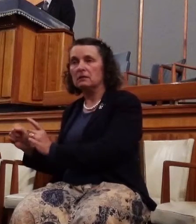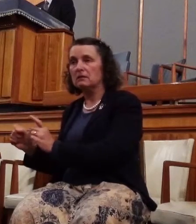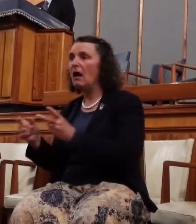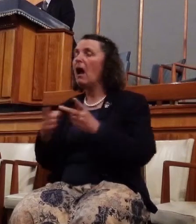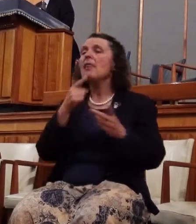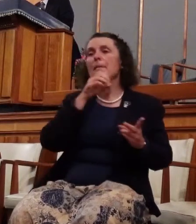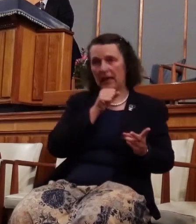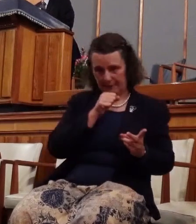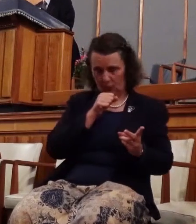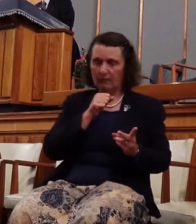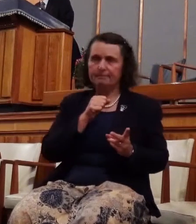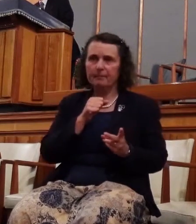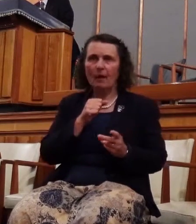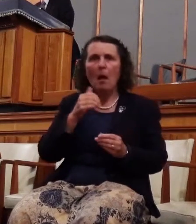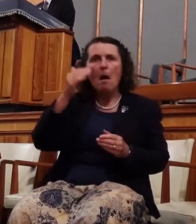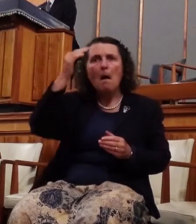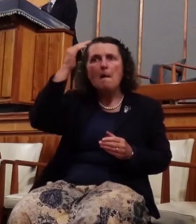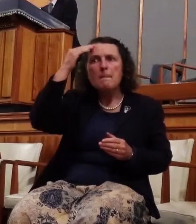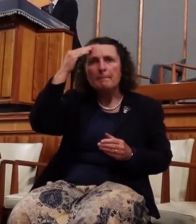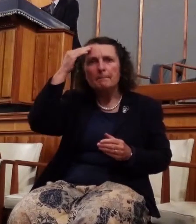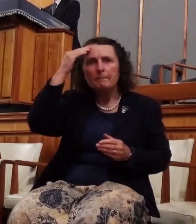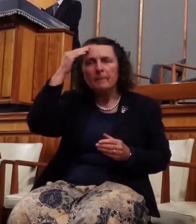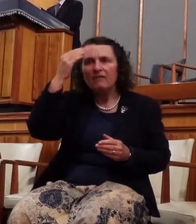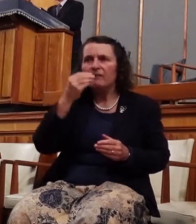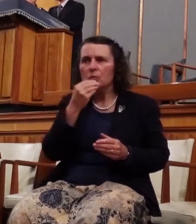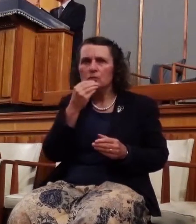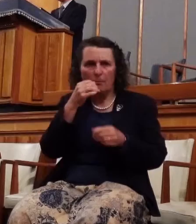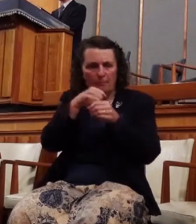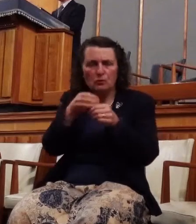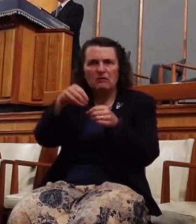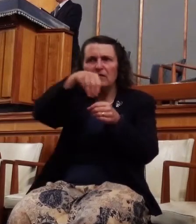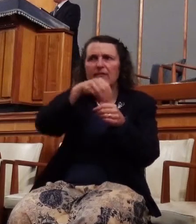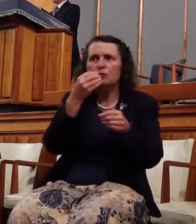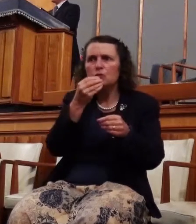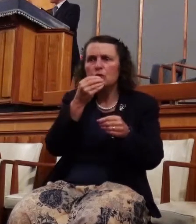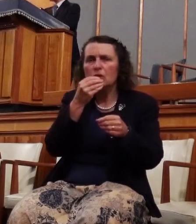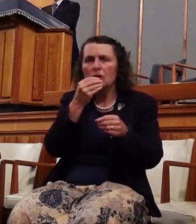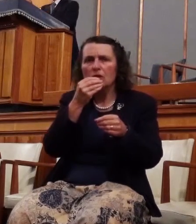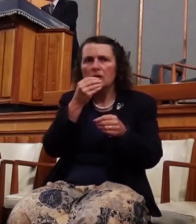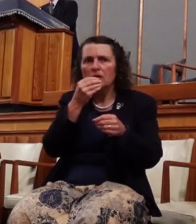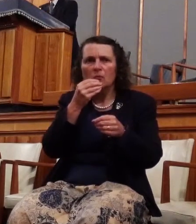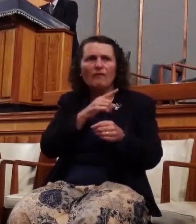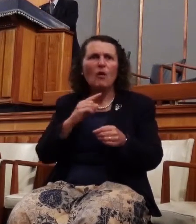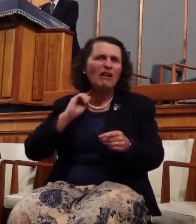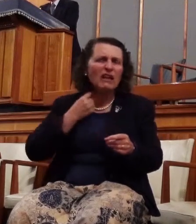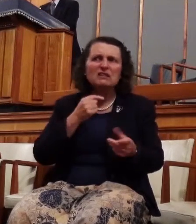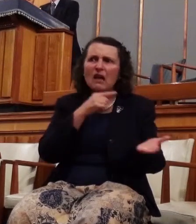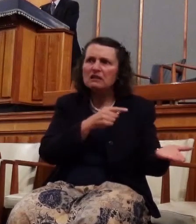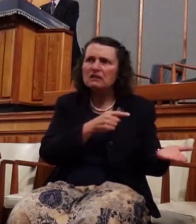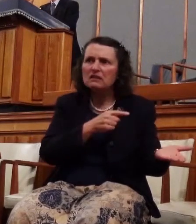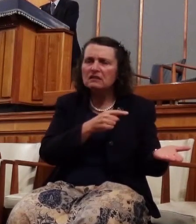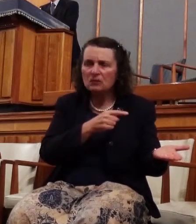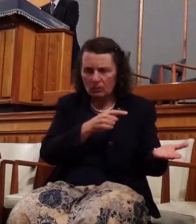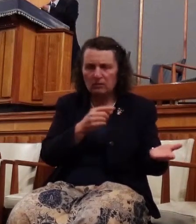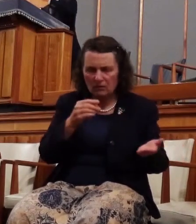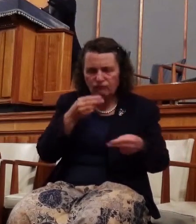poison in the food to kill him. He's crippled now, he could hardly walk. But this event, again, he was